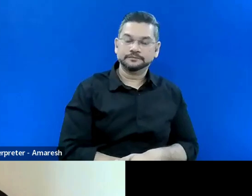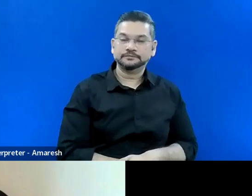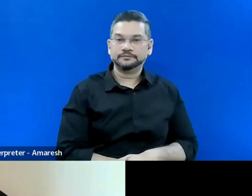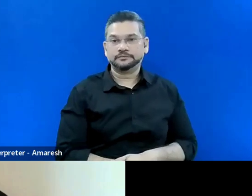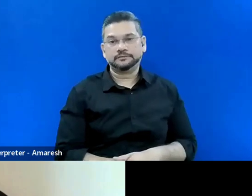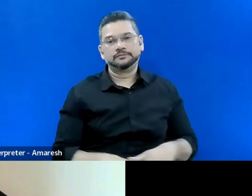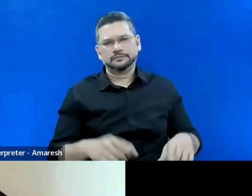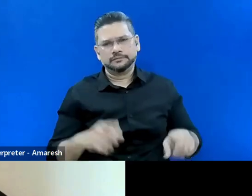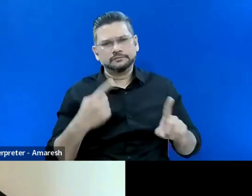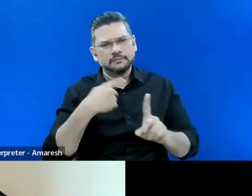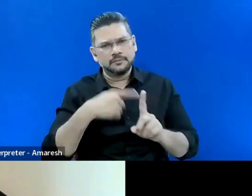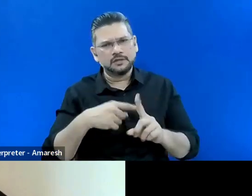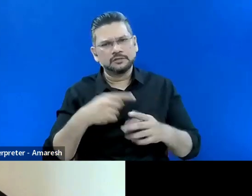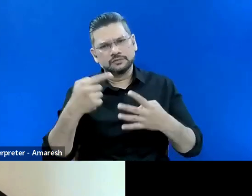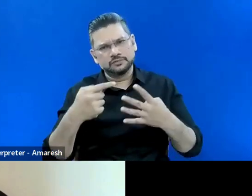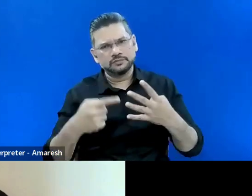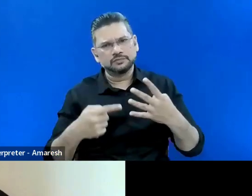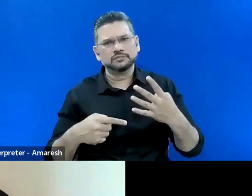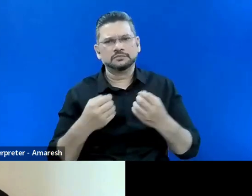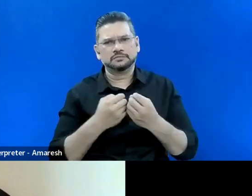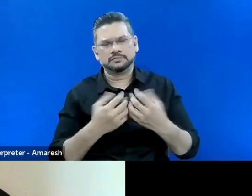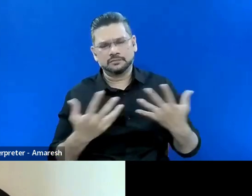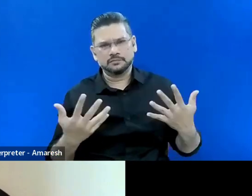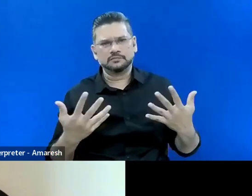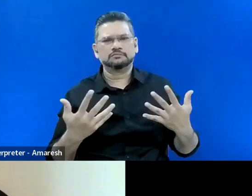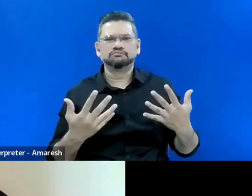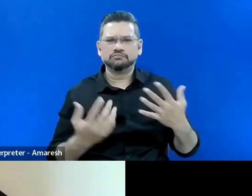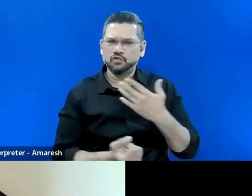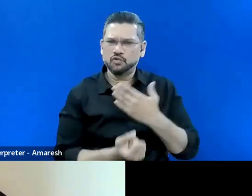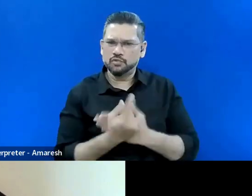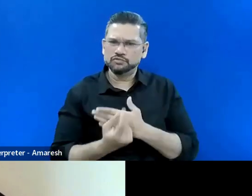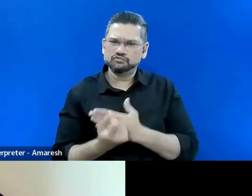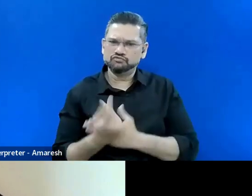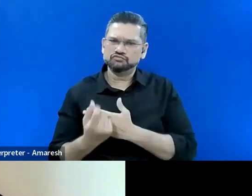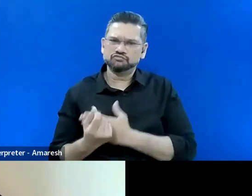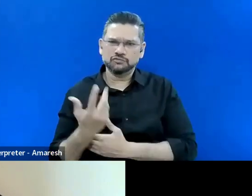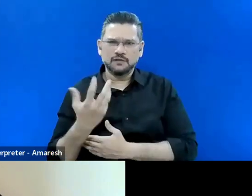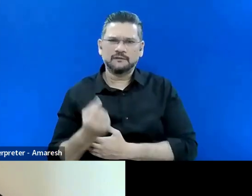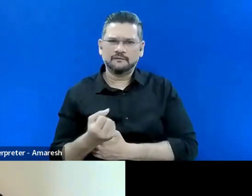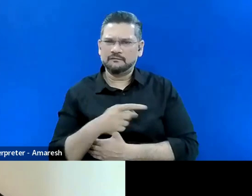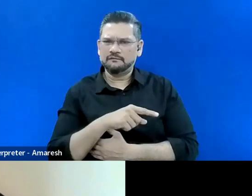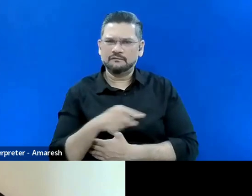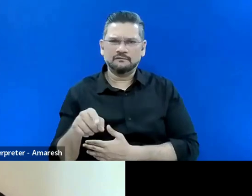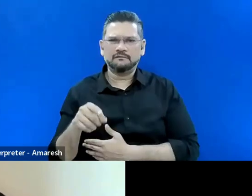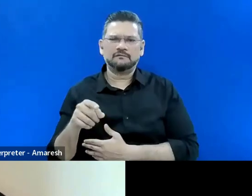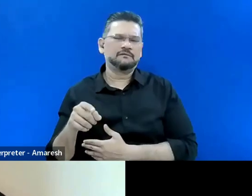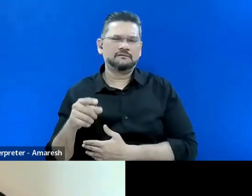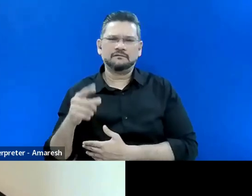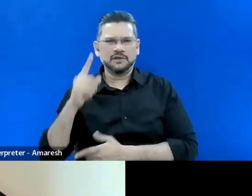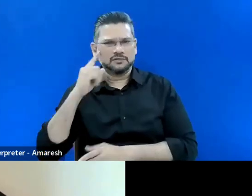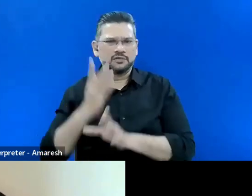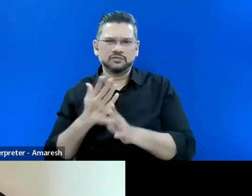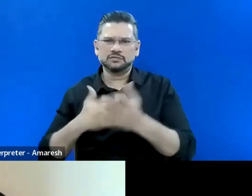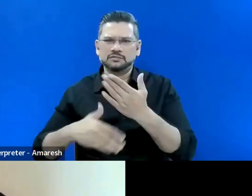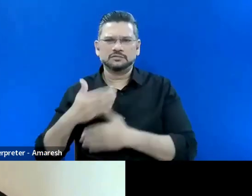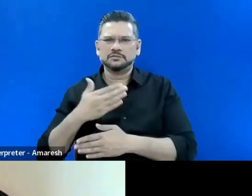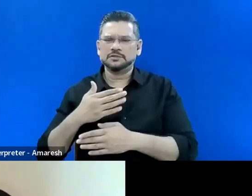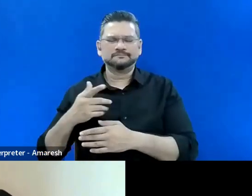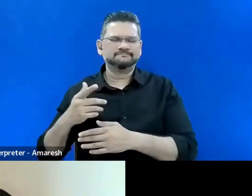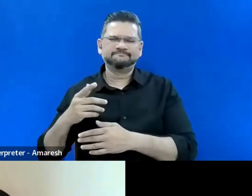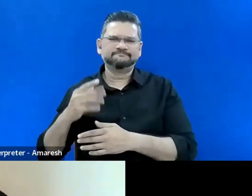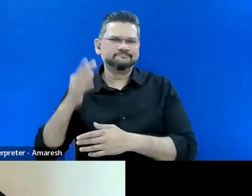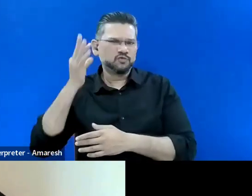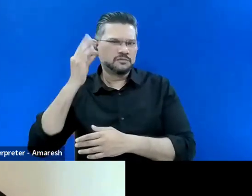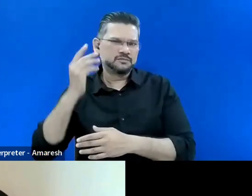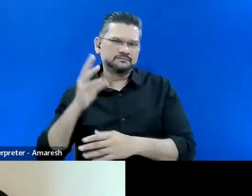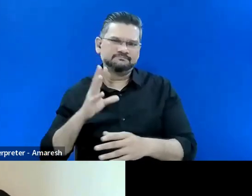which women with psychosocial disability are unable to access in the society. So thank you so much for making your submission,